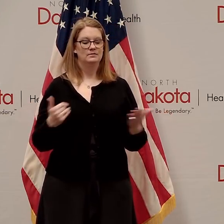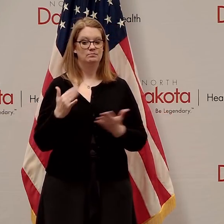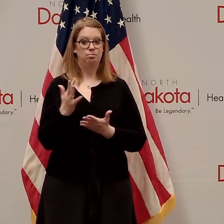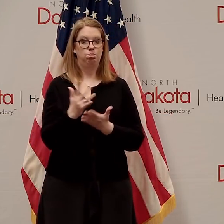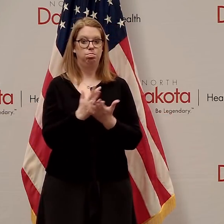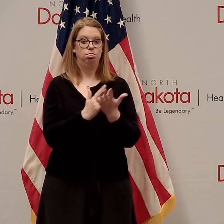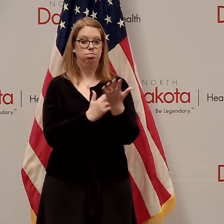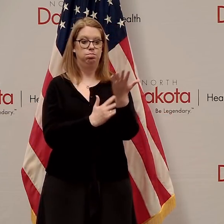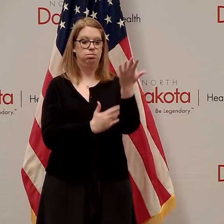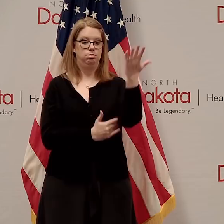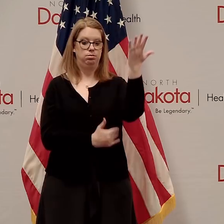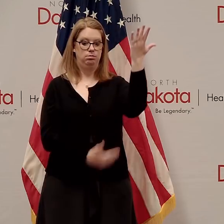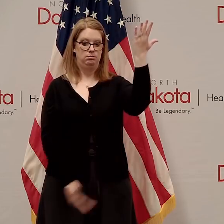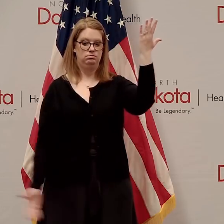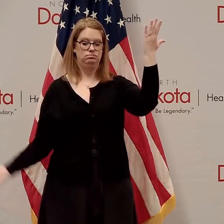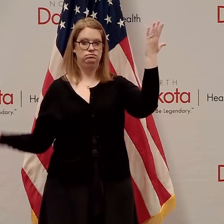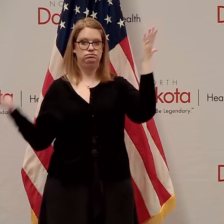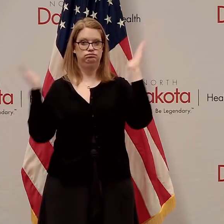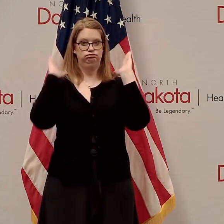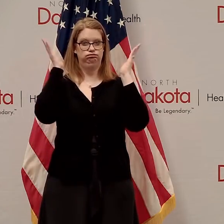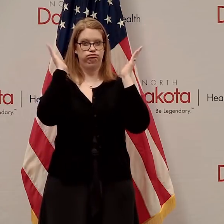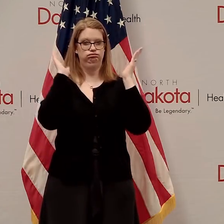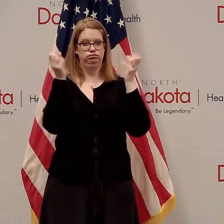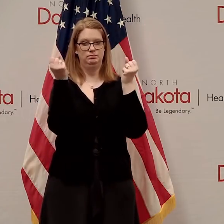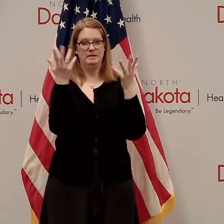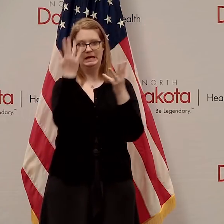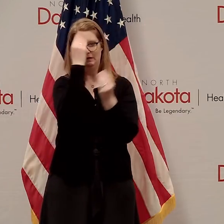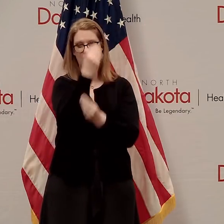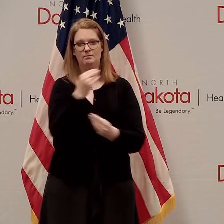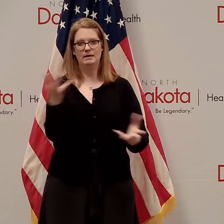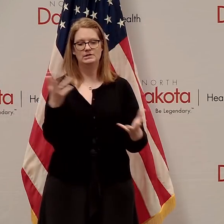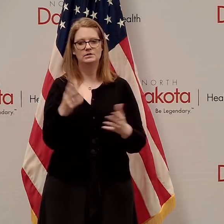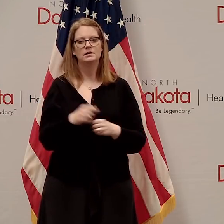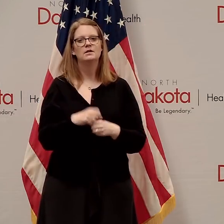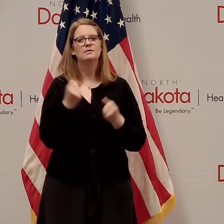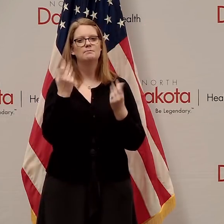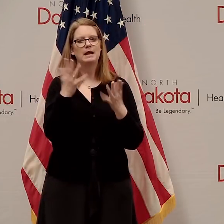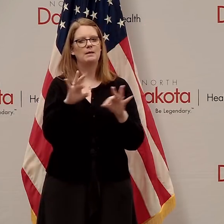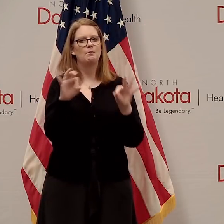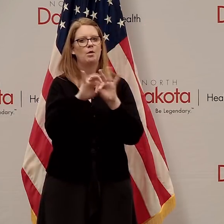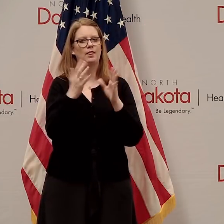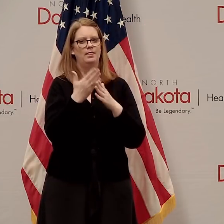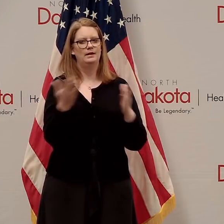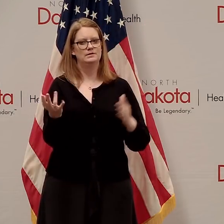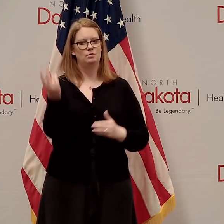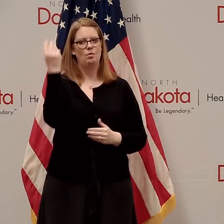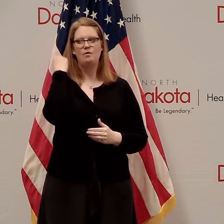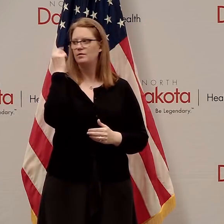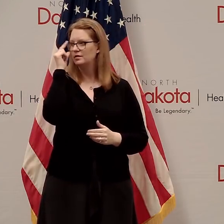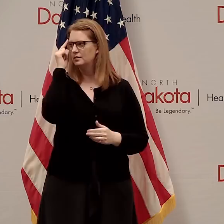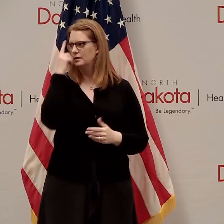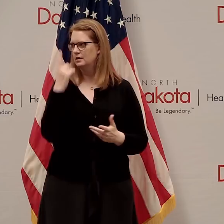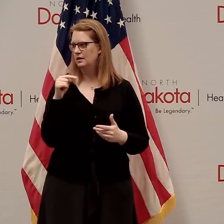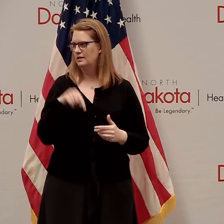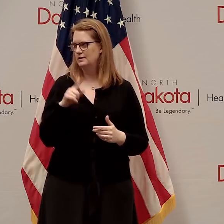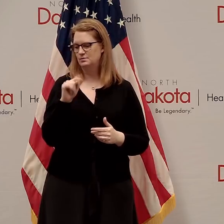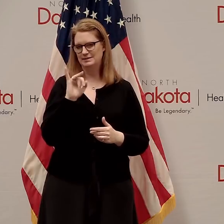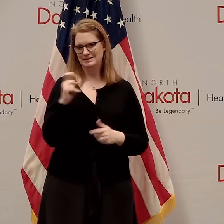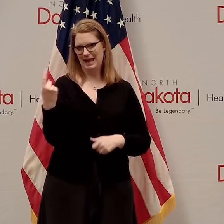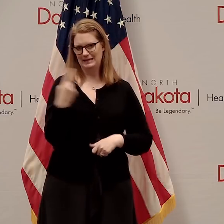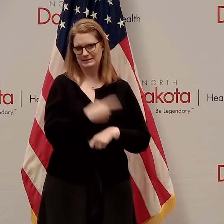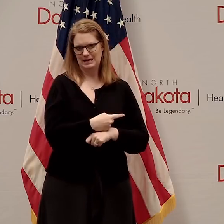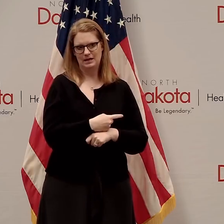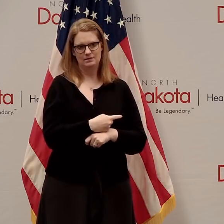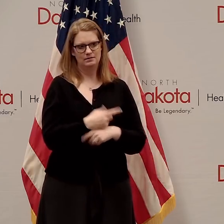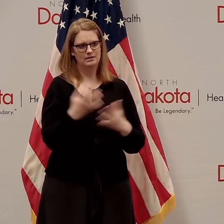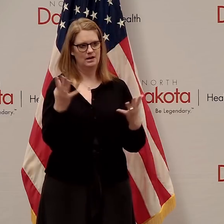length in material today, but a lot of important stuff to cover here on what was tax day. And now